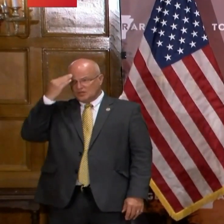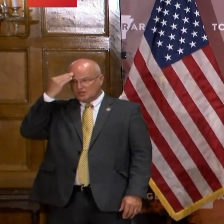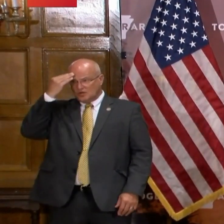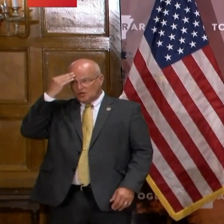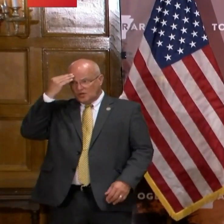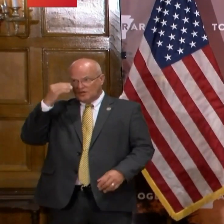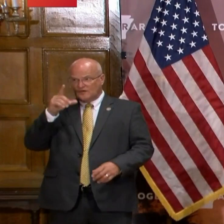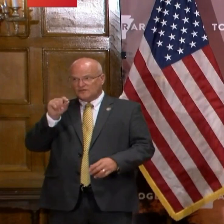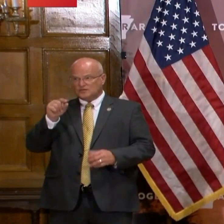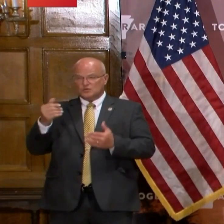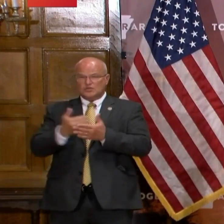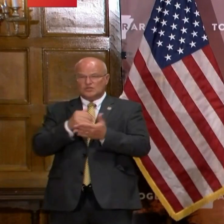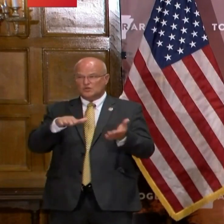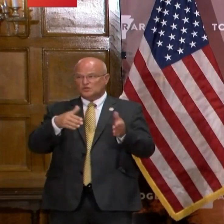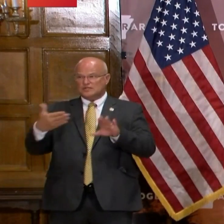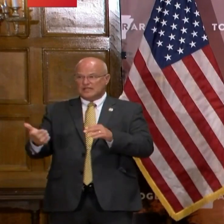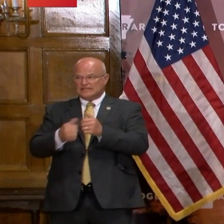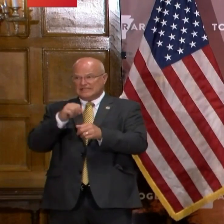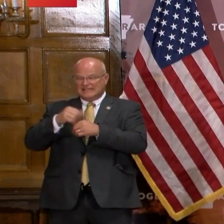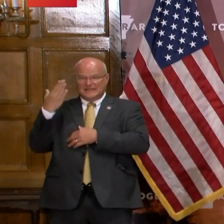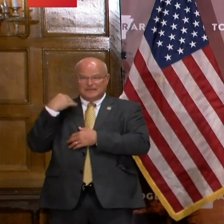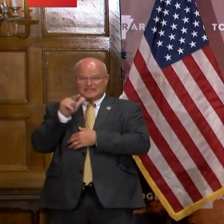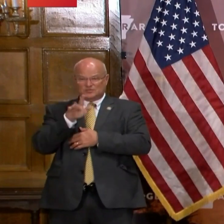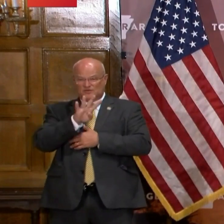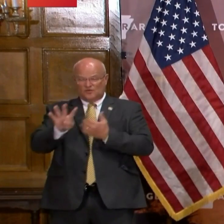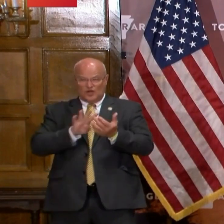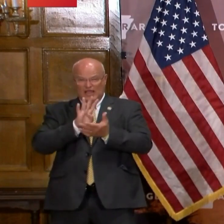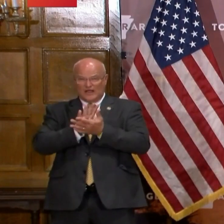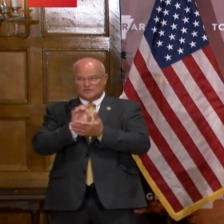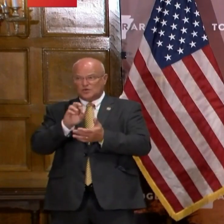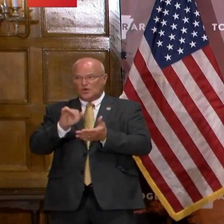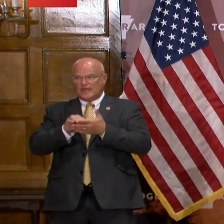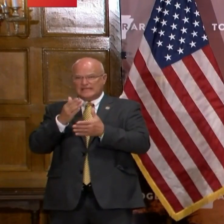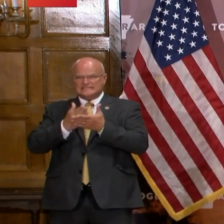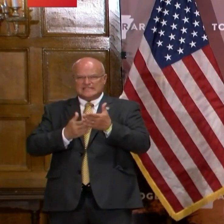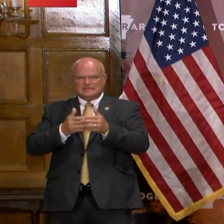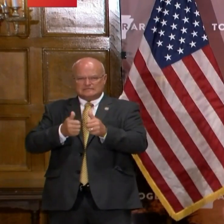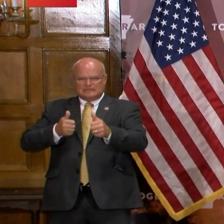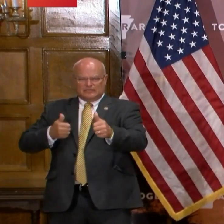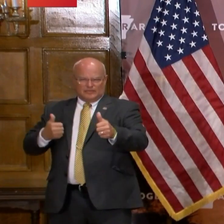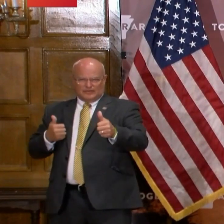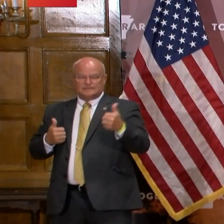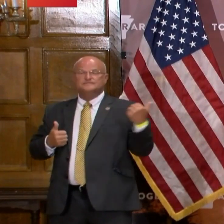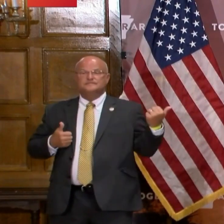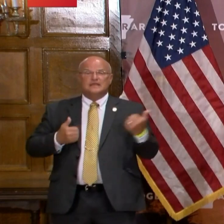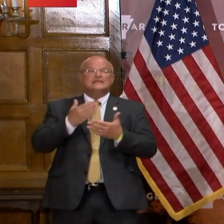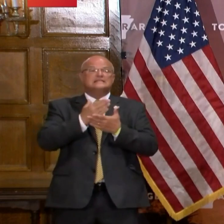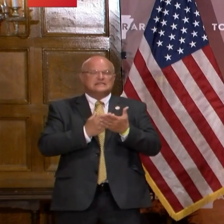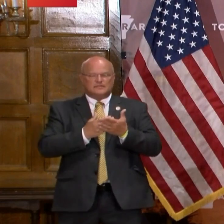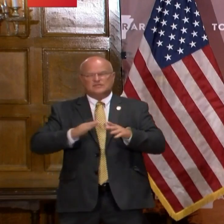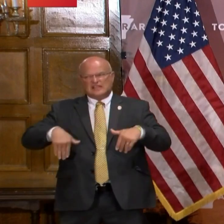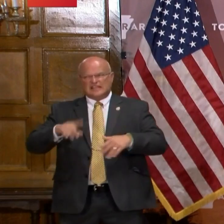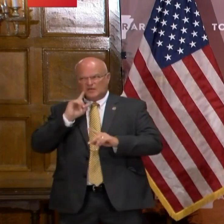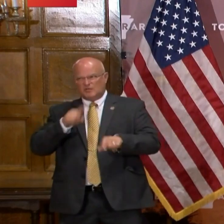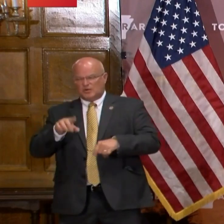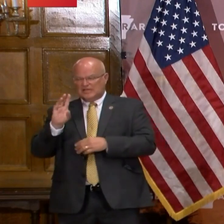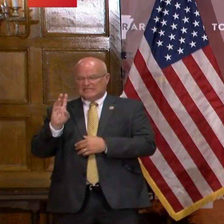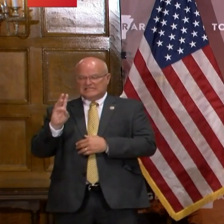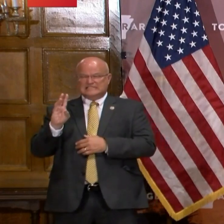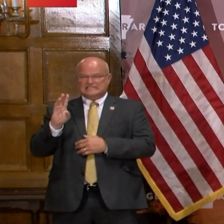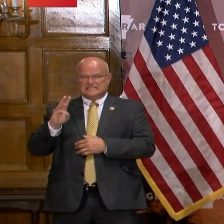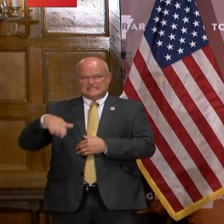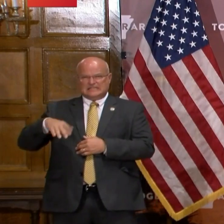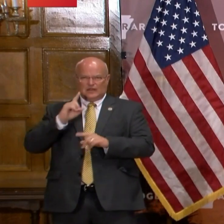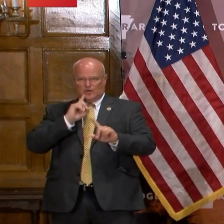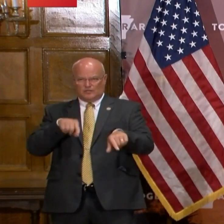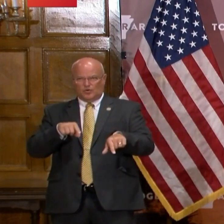The 20 new deaths occurred within the past 24 hours, or were some of those late reporting? So some of those are late reporting. 6 of those